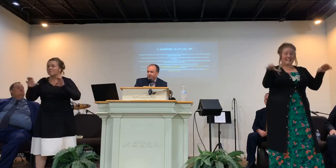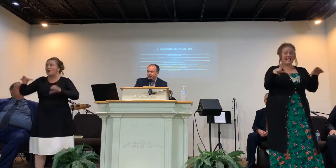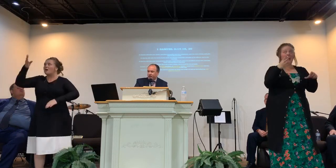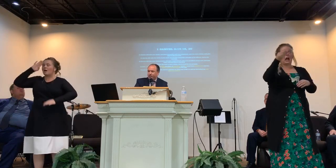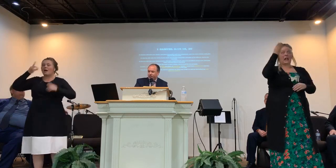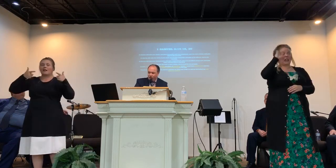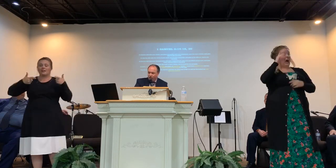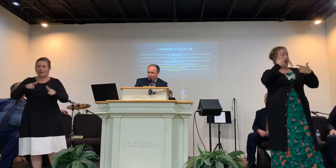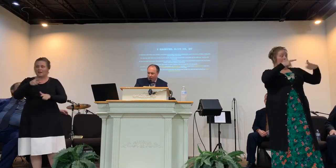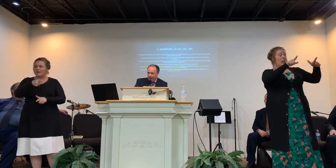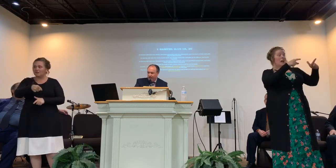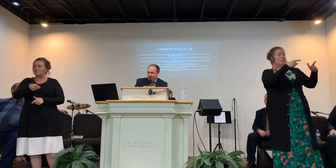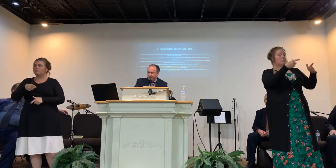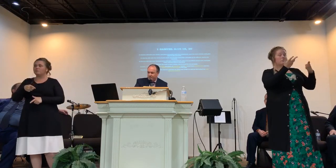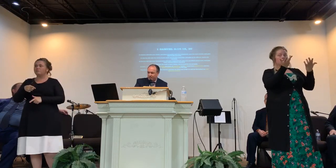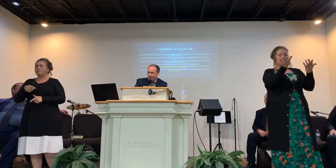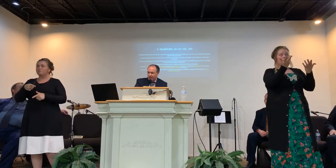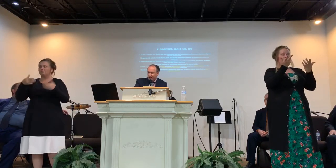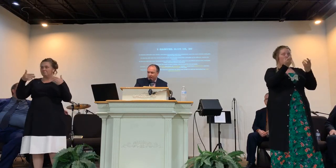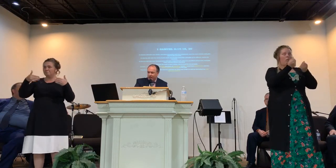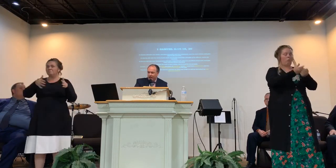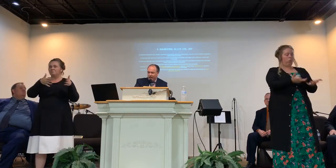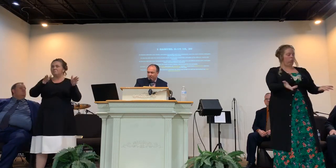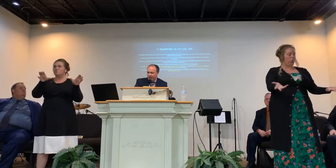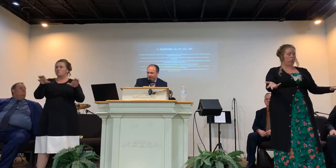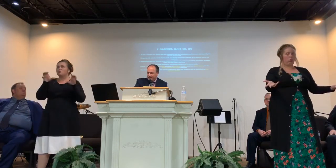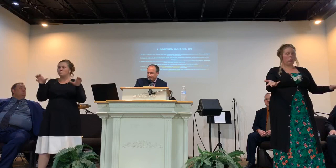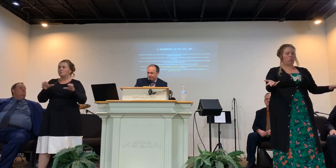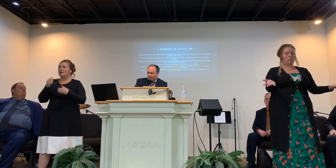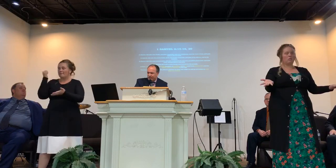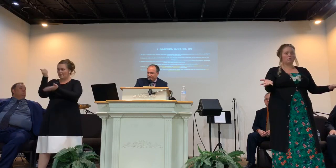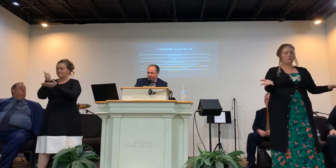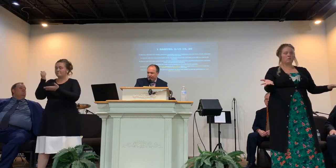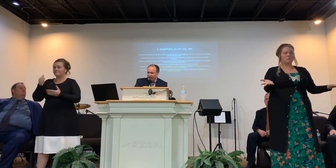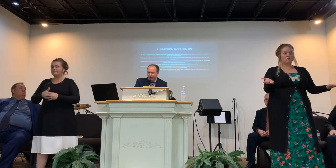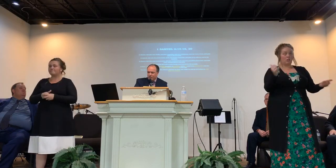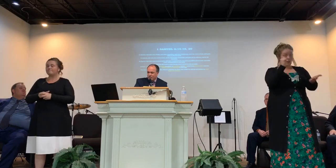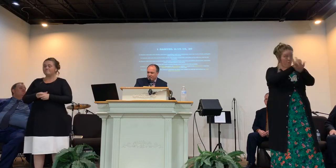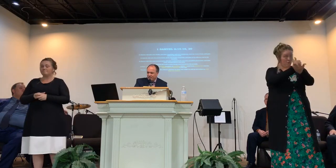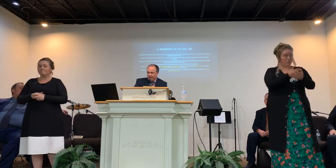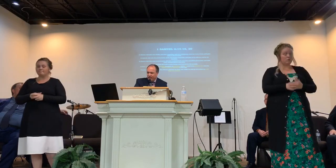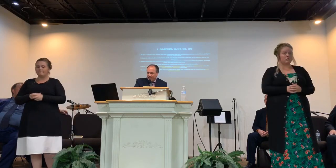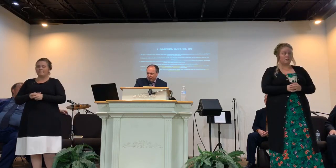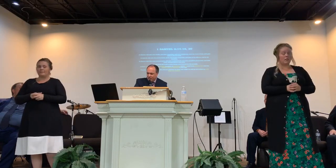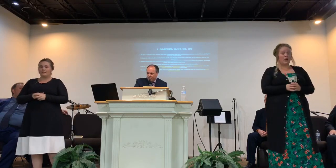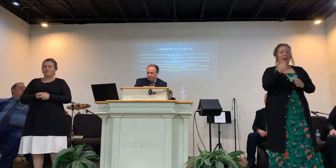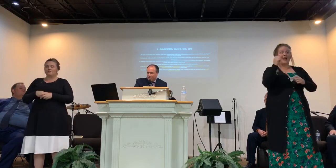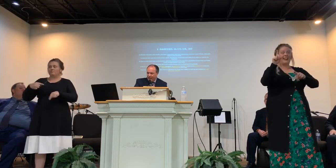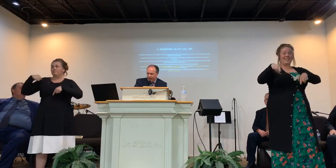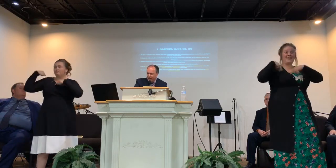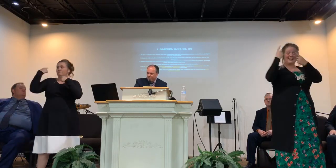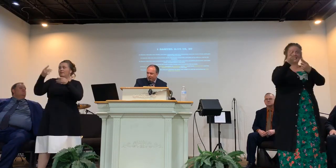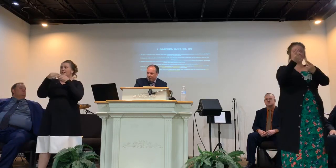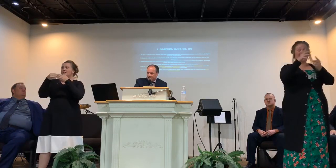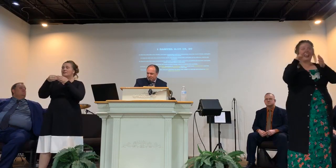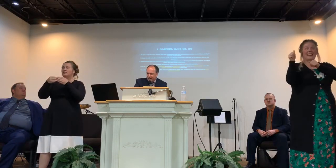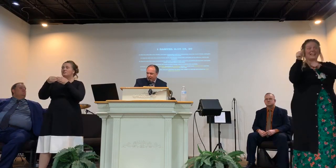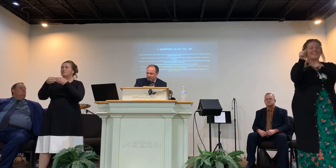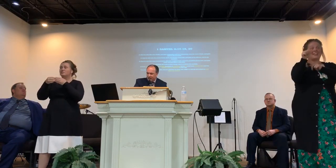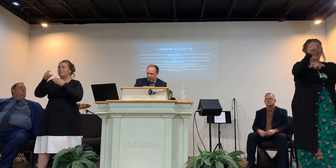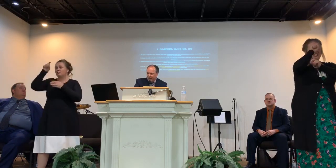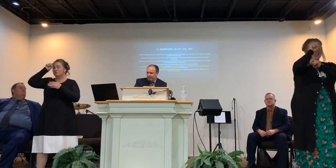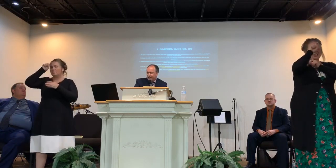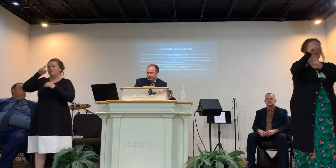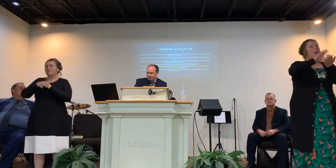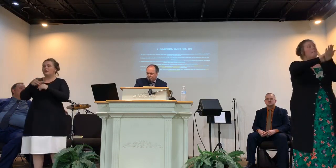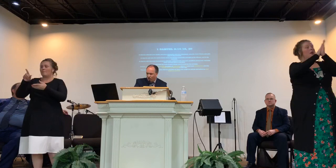let them fall away. Amen. Ever since leaving Egypt, they became